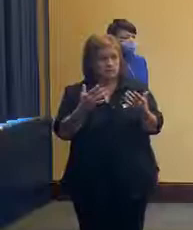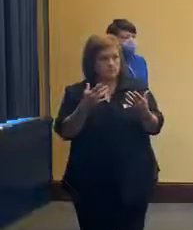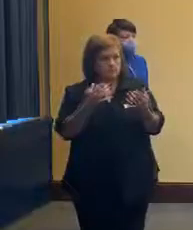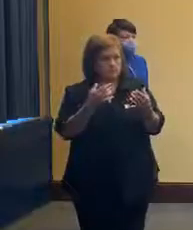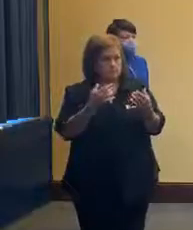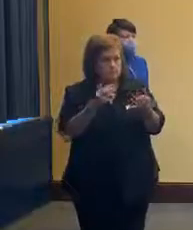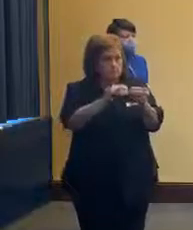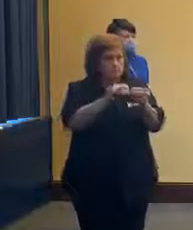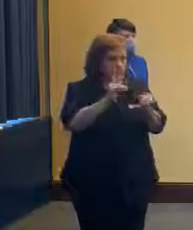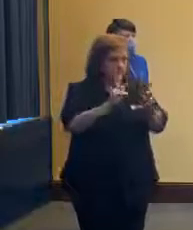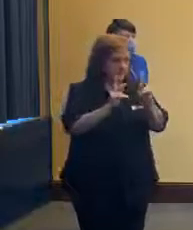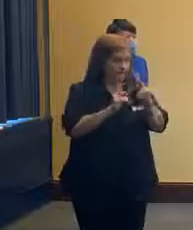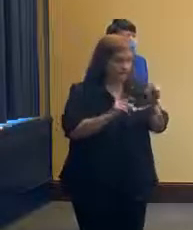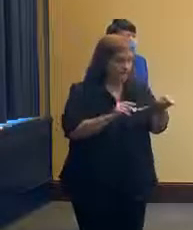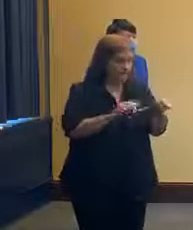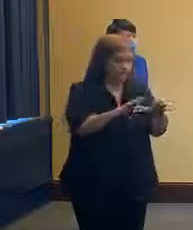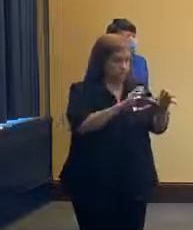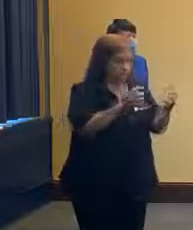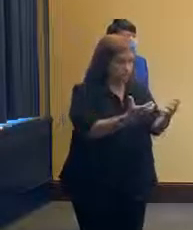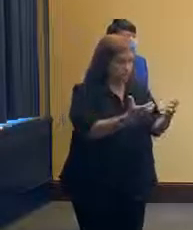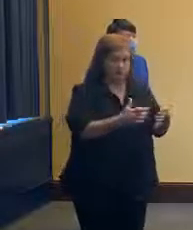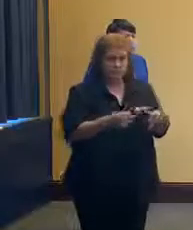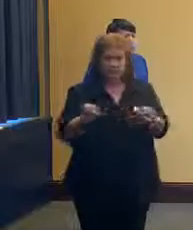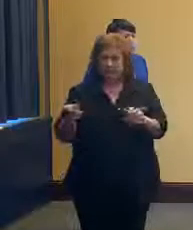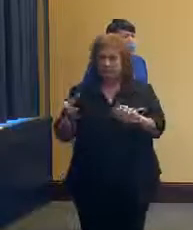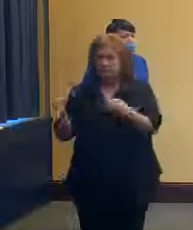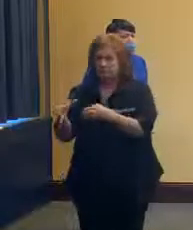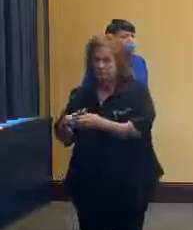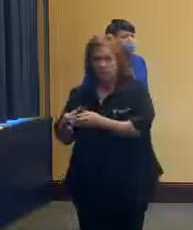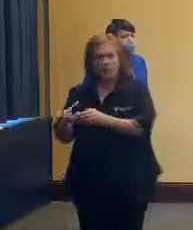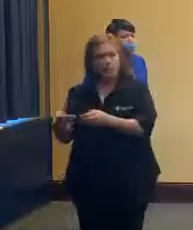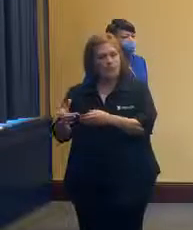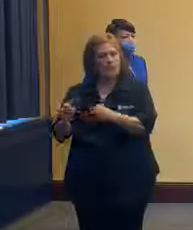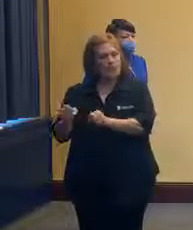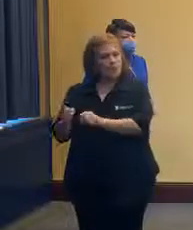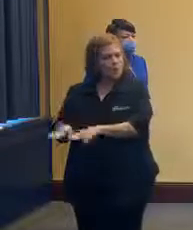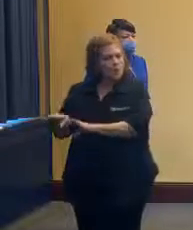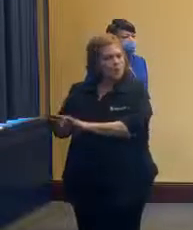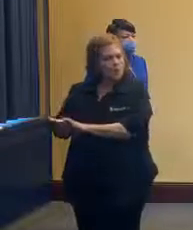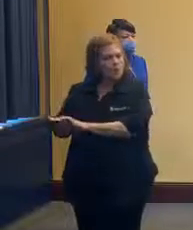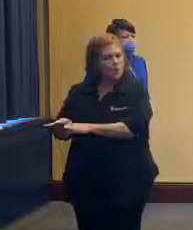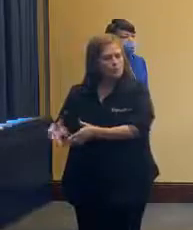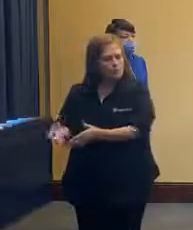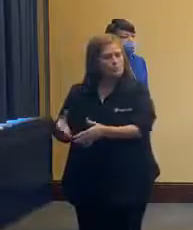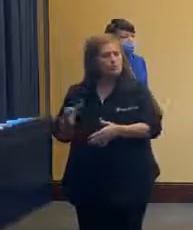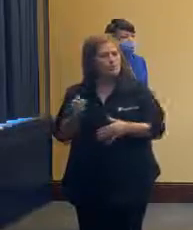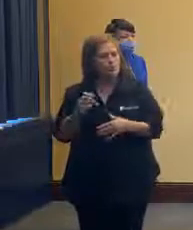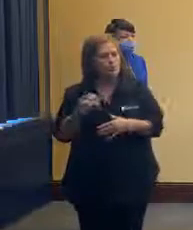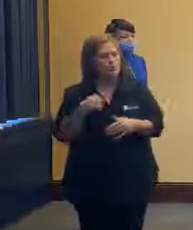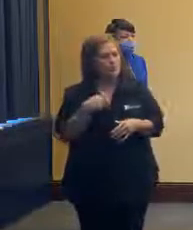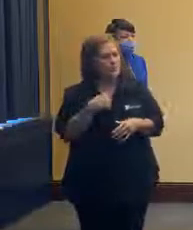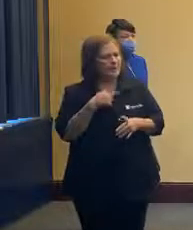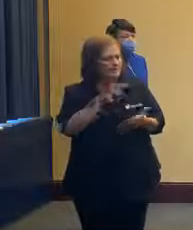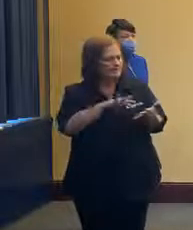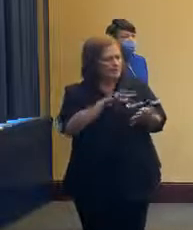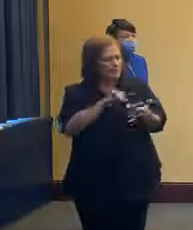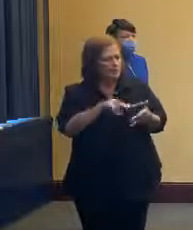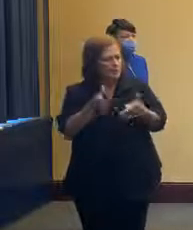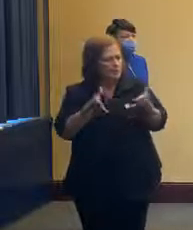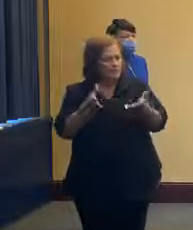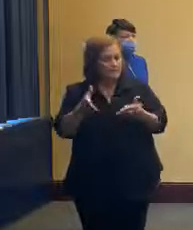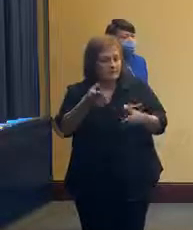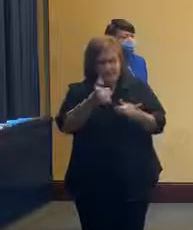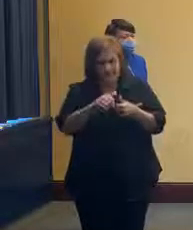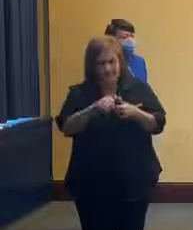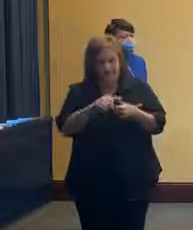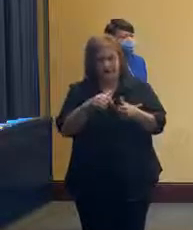different areas, can that be tailored to adjust to what some of the phased-in openings can provide? And you look at those services. As I